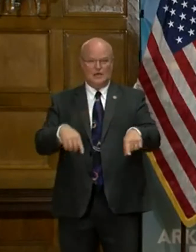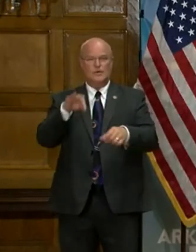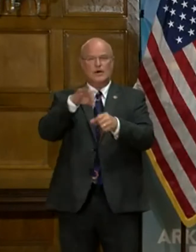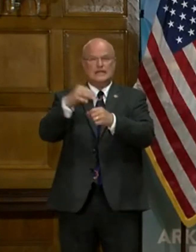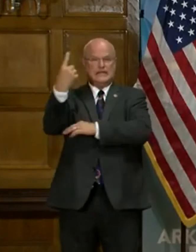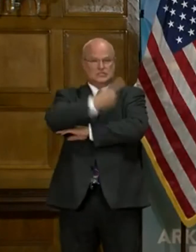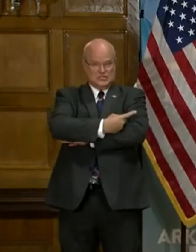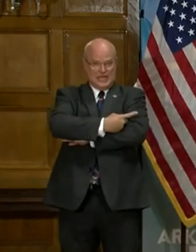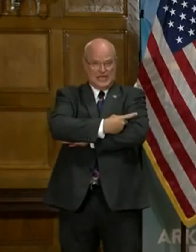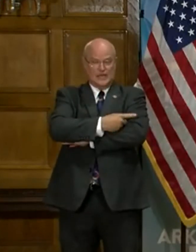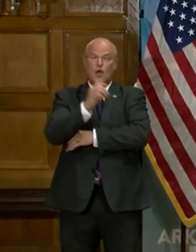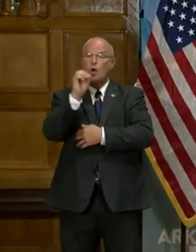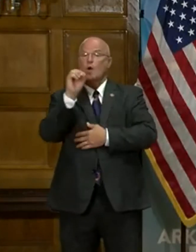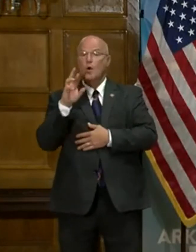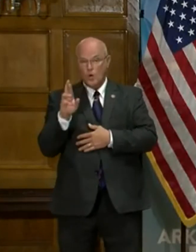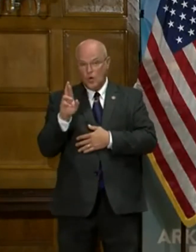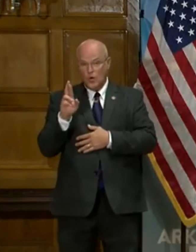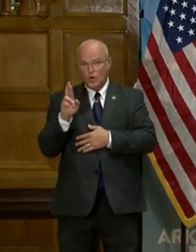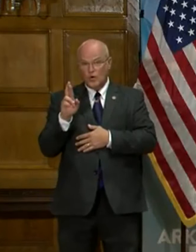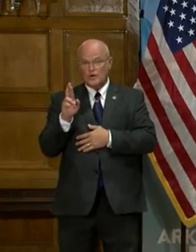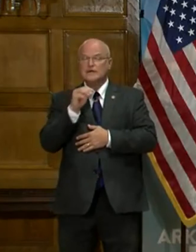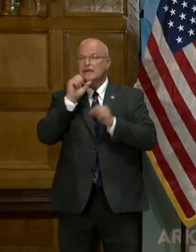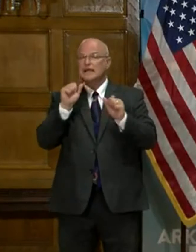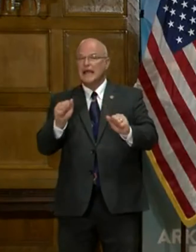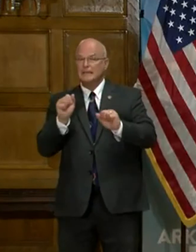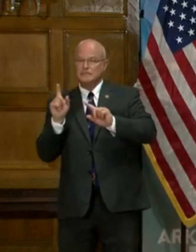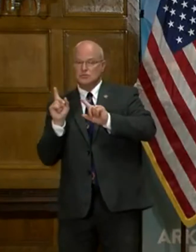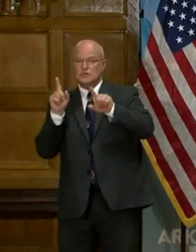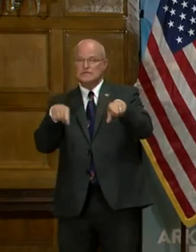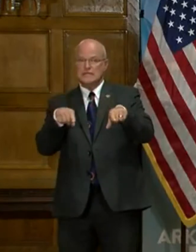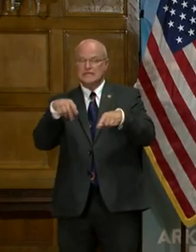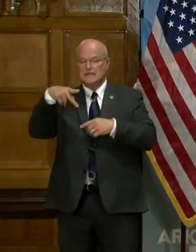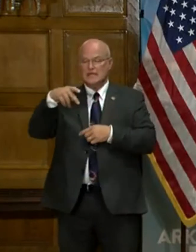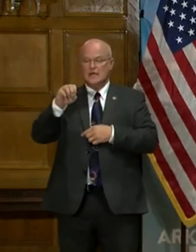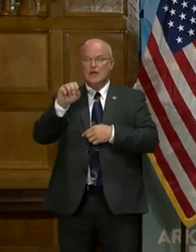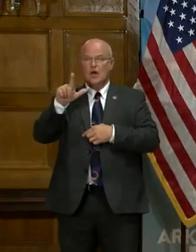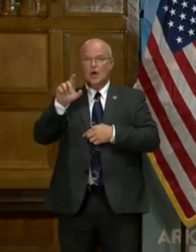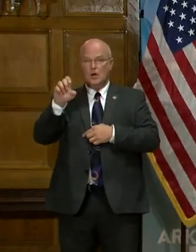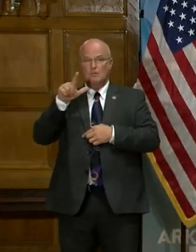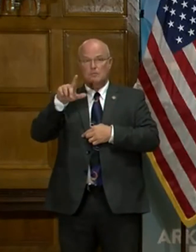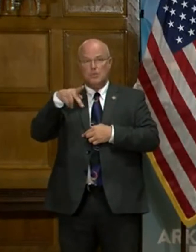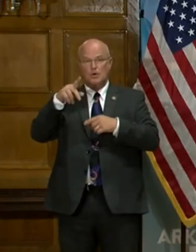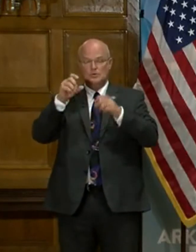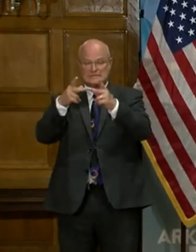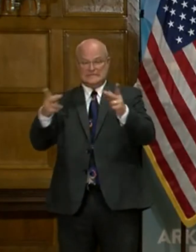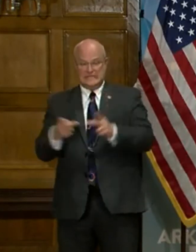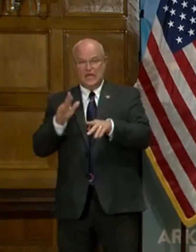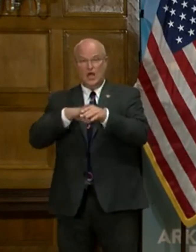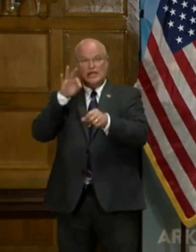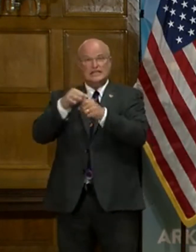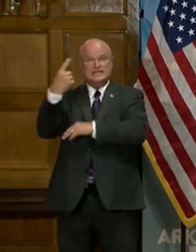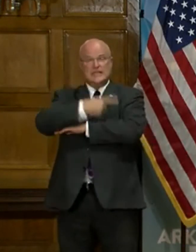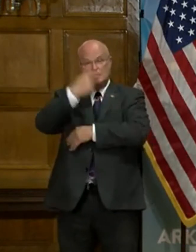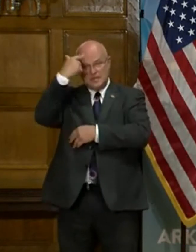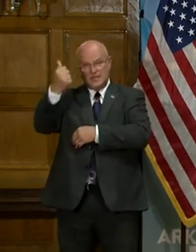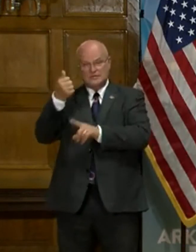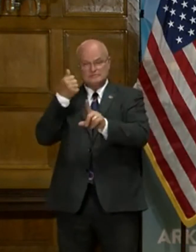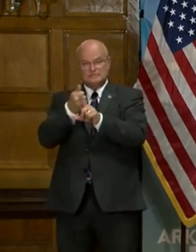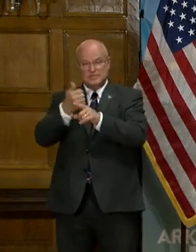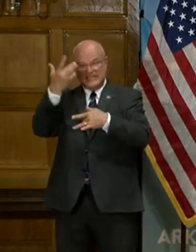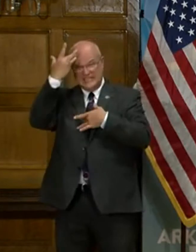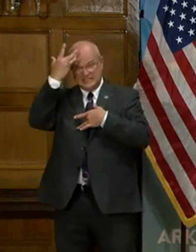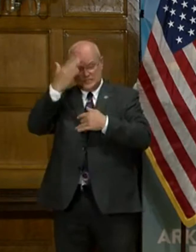on Election Day, or be unable to attend a polling site on Election Day due to illness